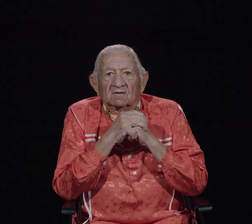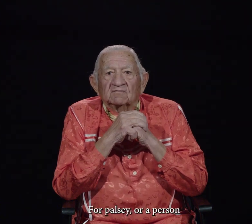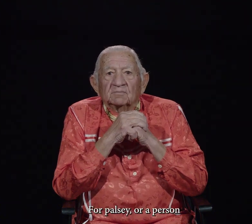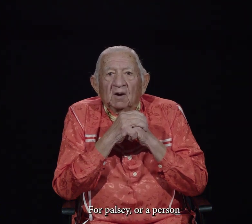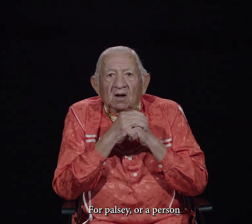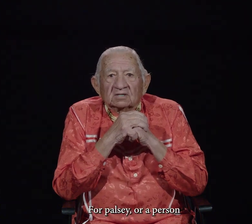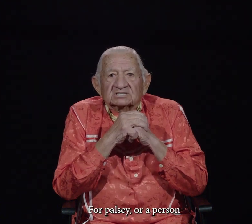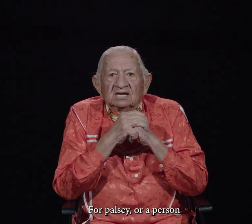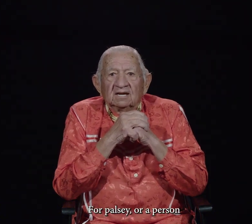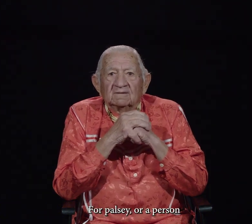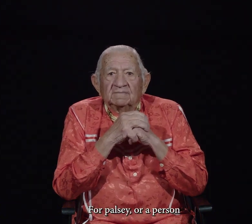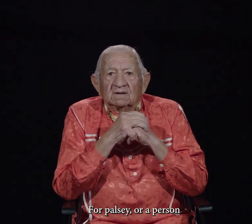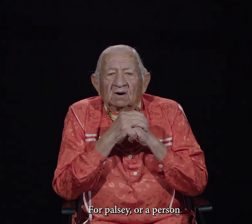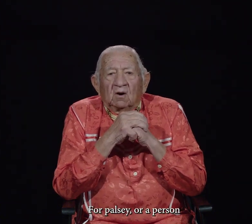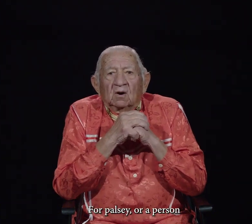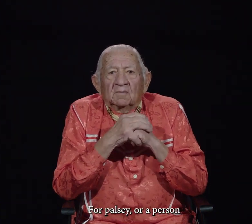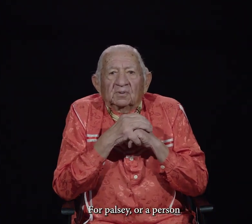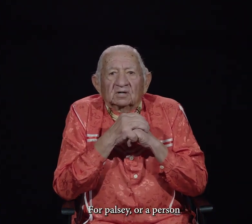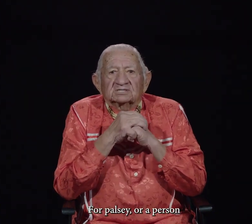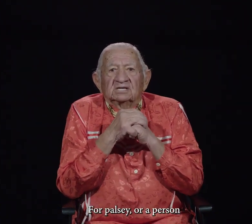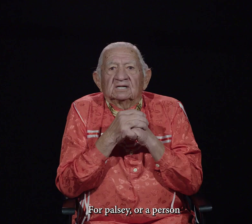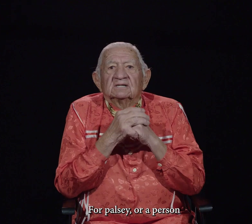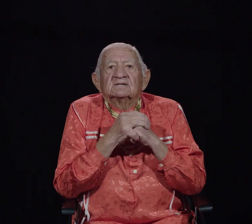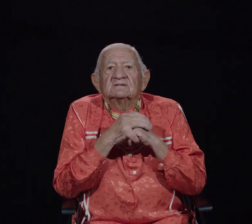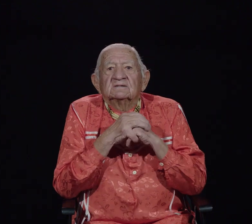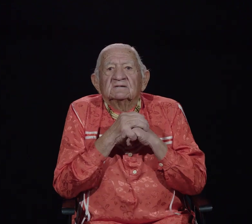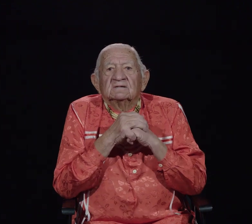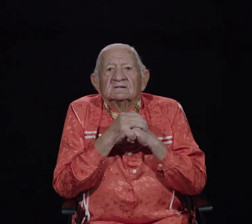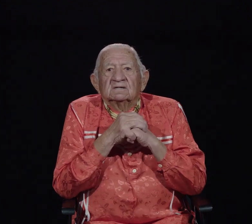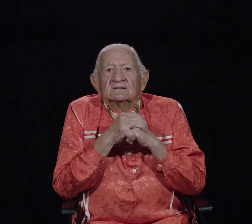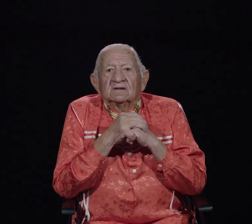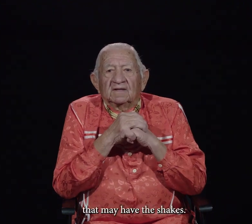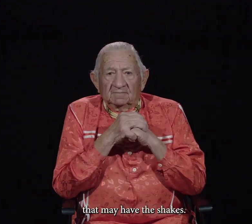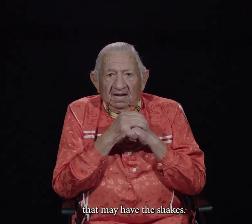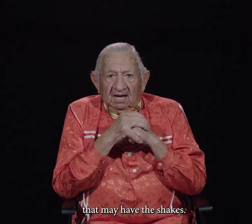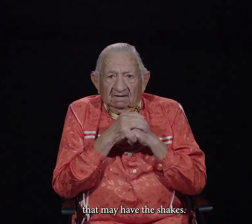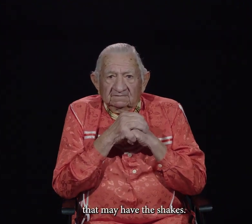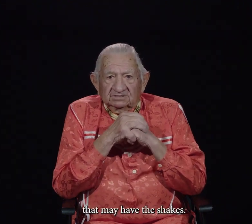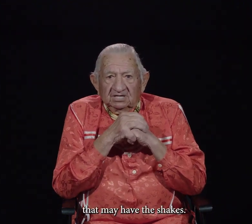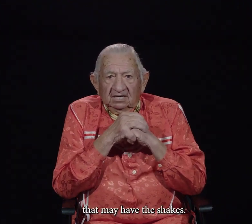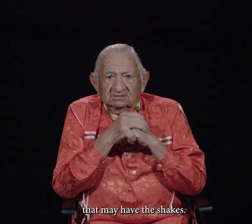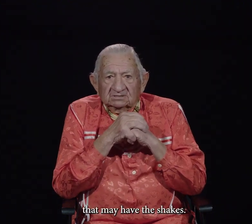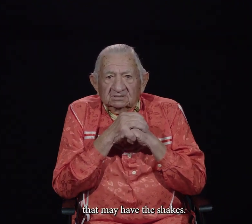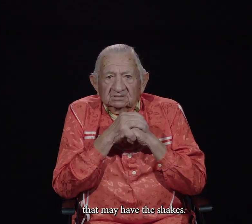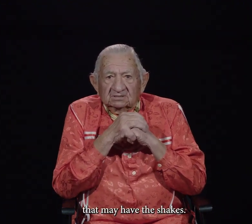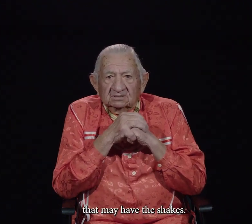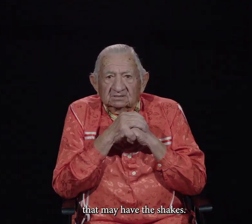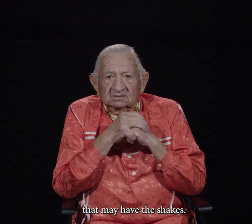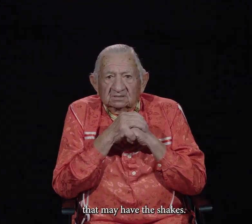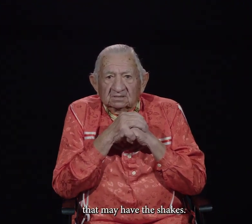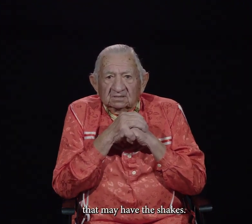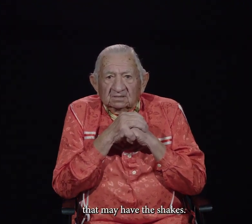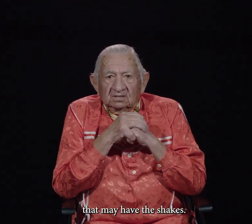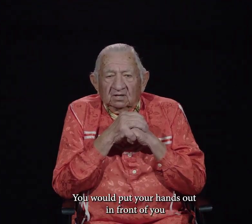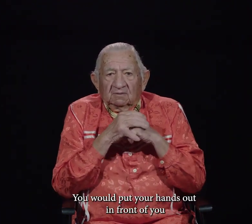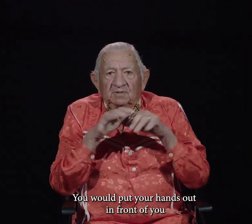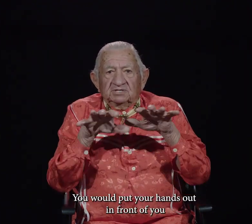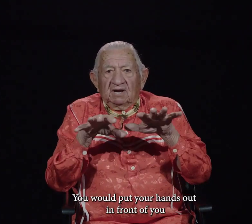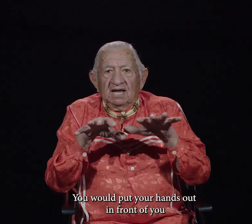For palsy, or a person that may have the shakes, you would put your